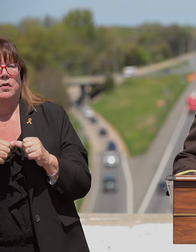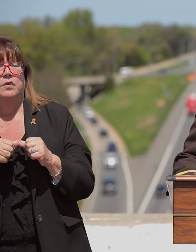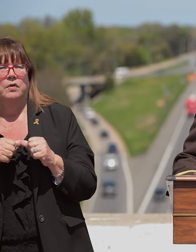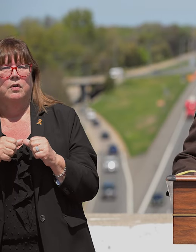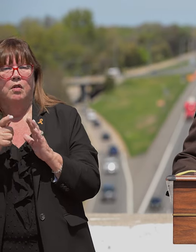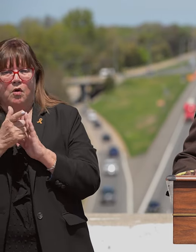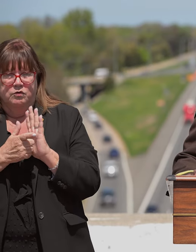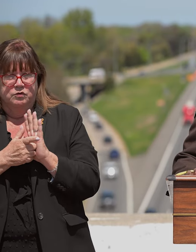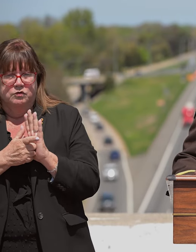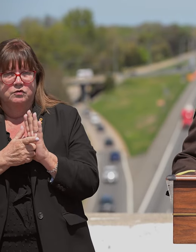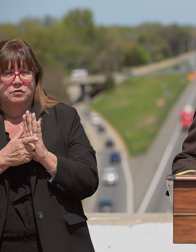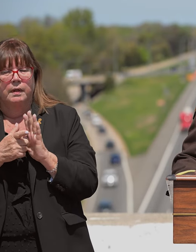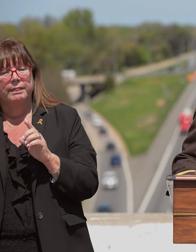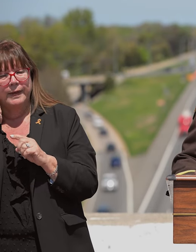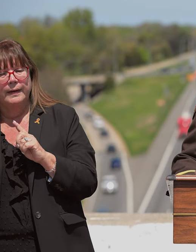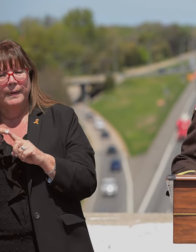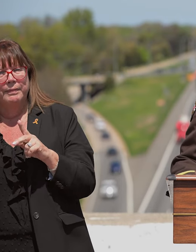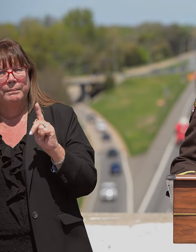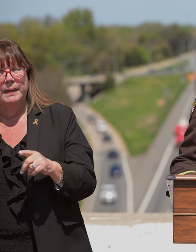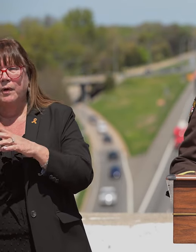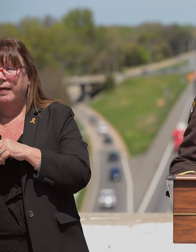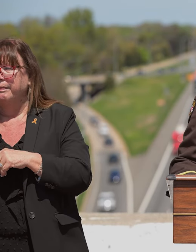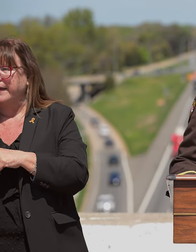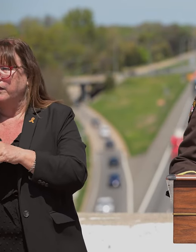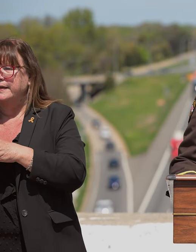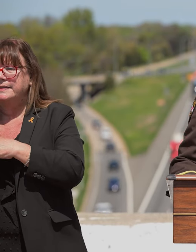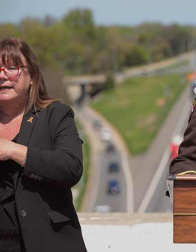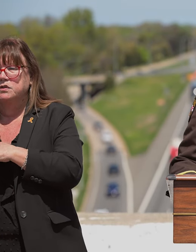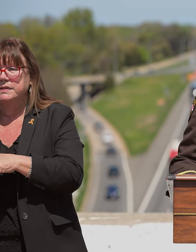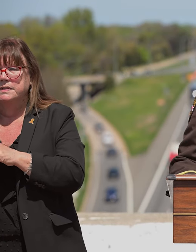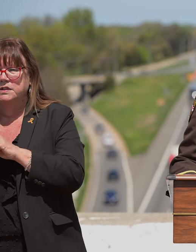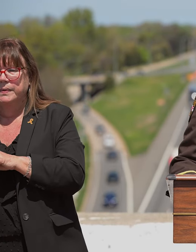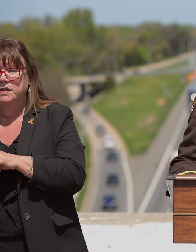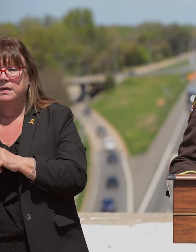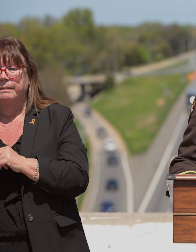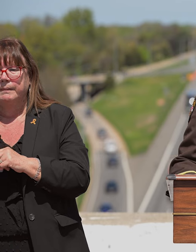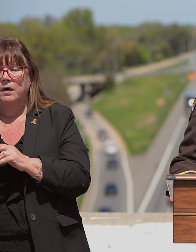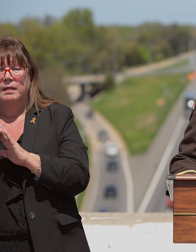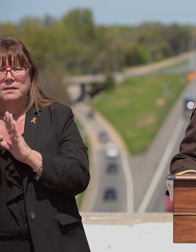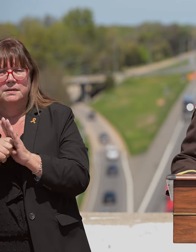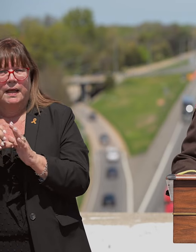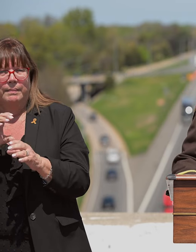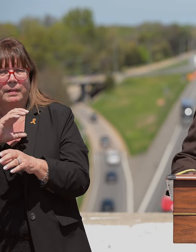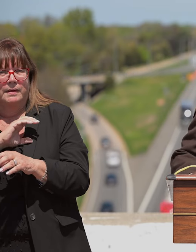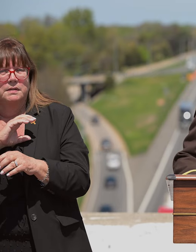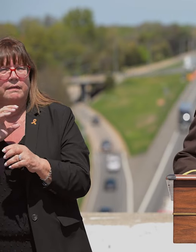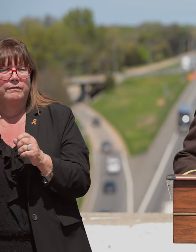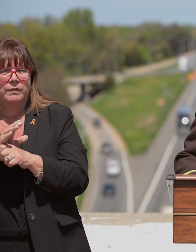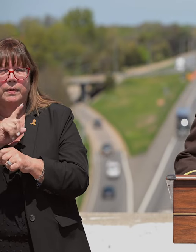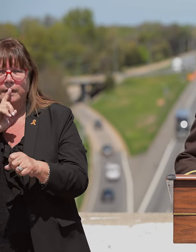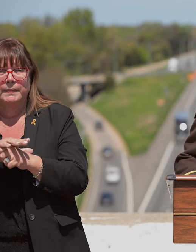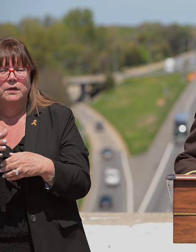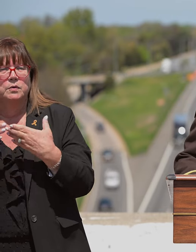laws, and to think about those out there in harm's way. The Maryland State Police is fully committed to providing safety